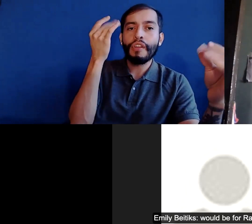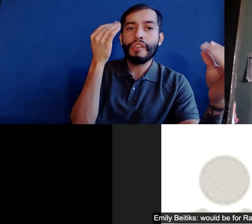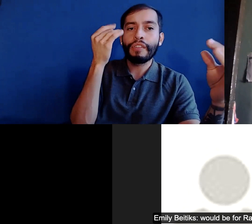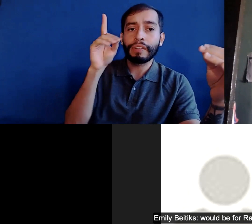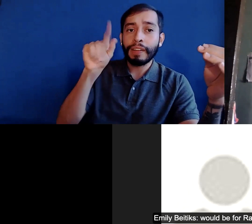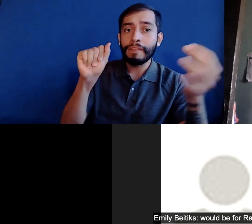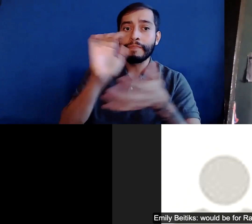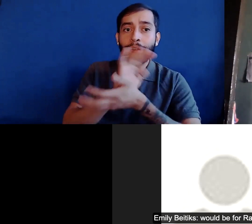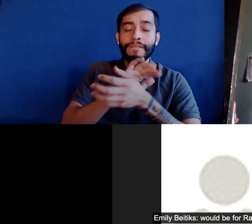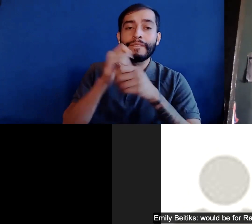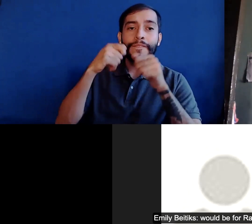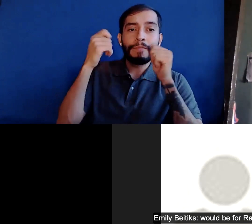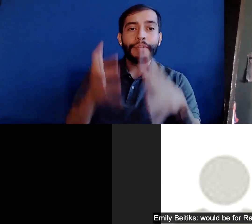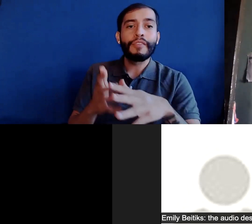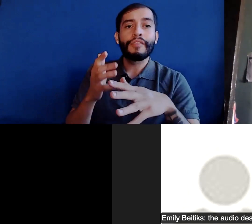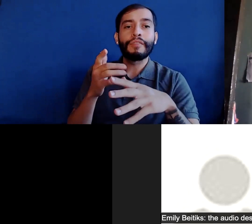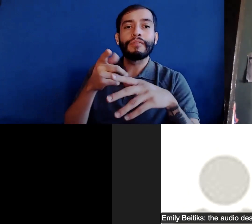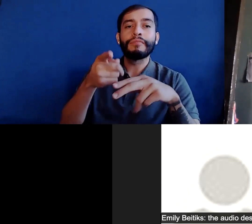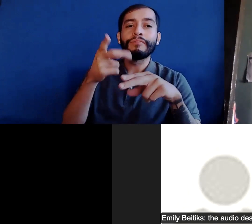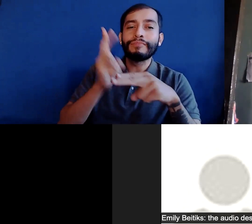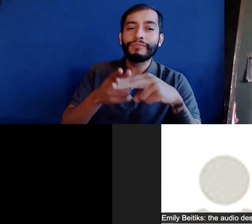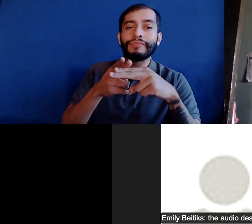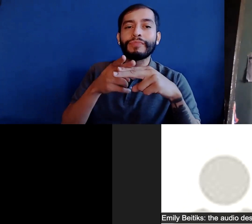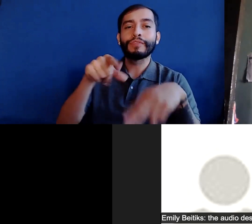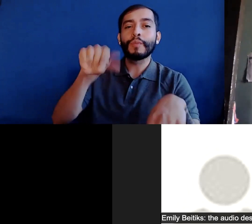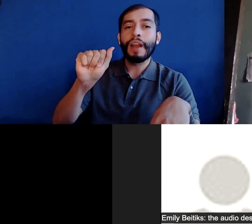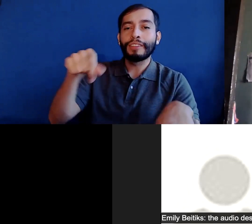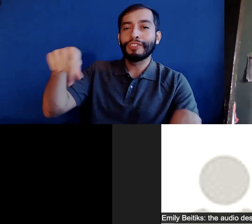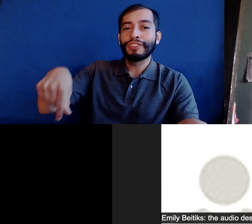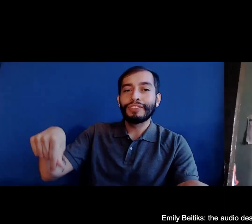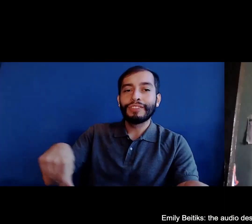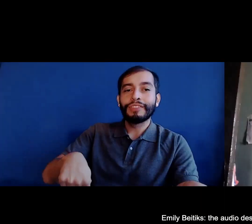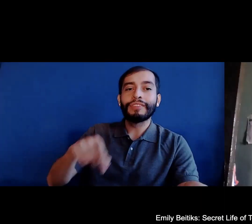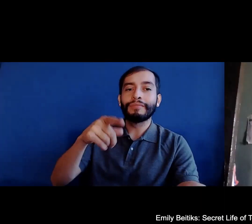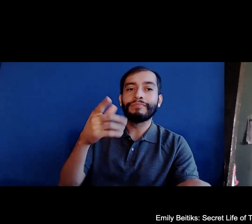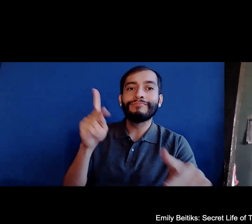information in the Q&A about your film as well, because people are excited to learn more.